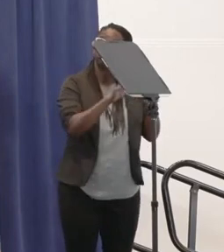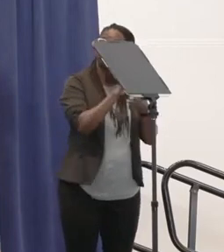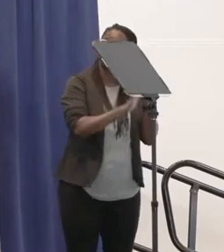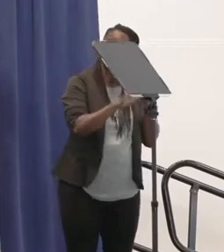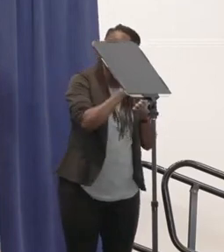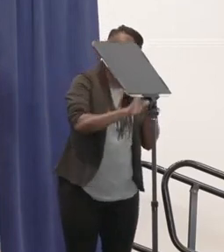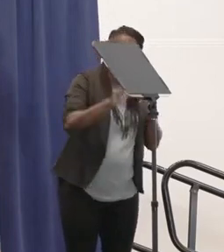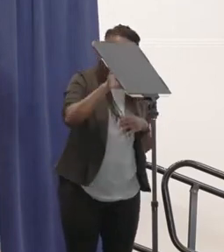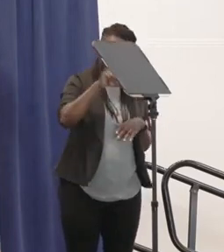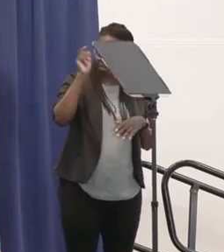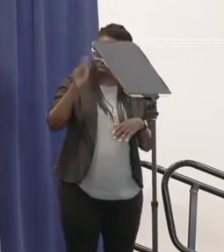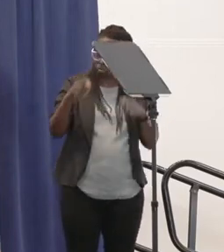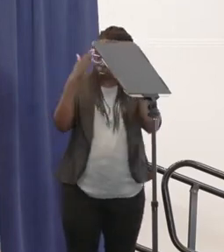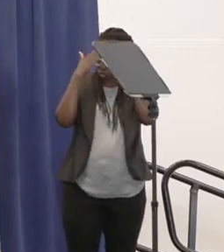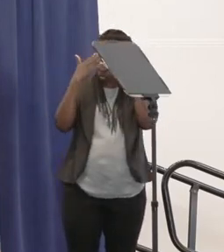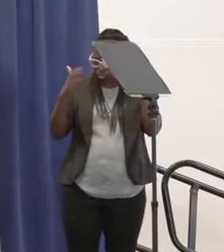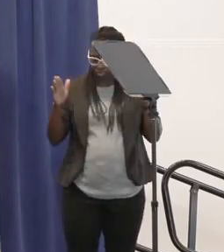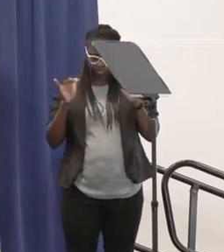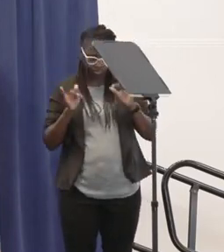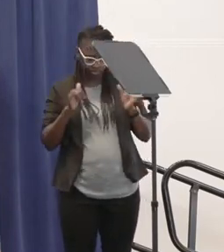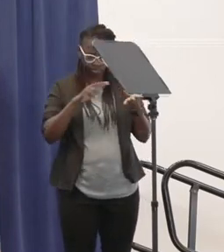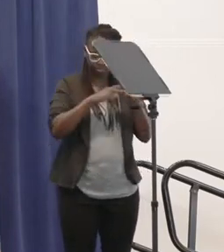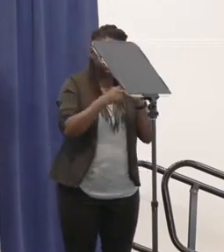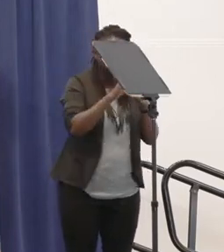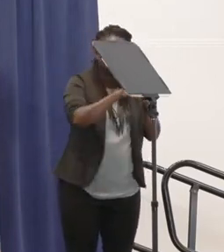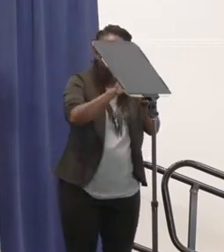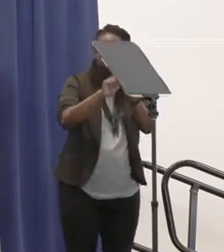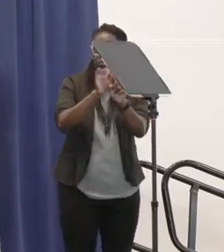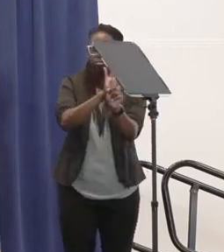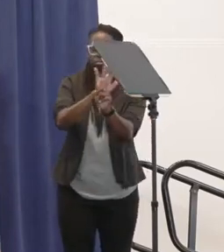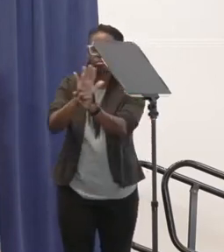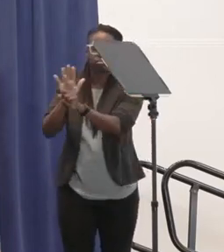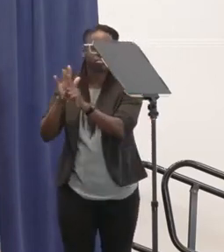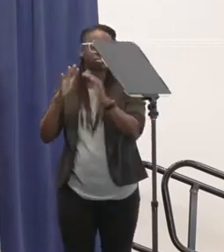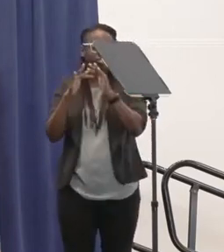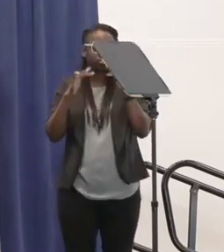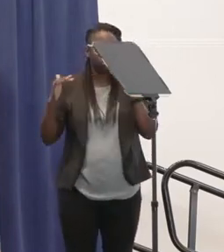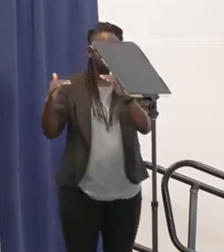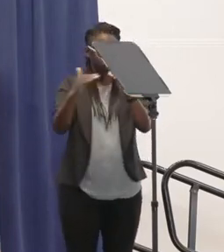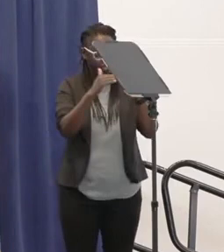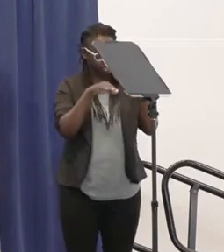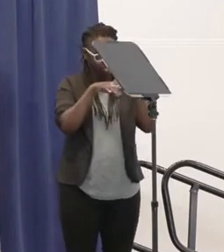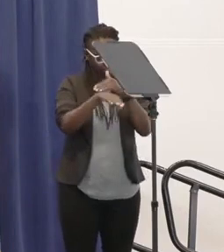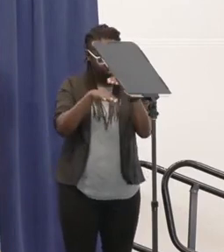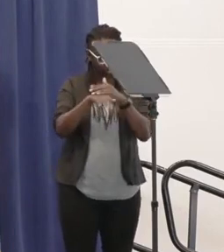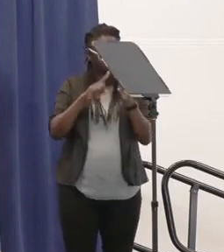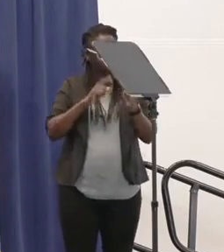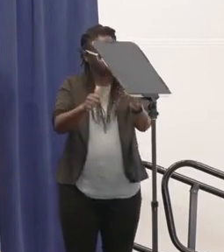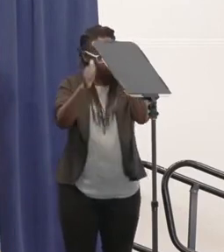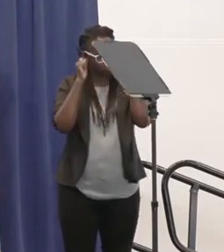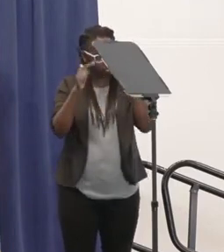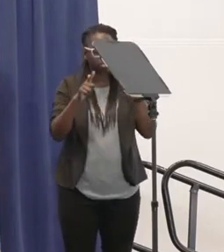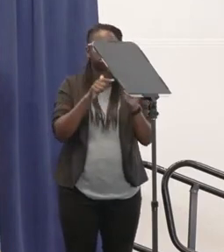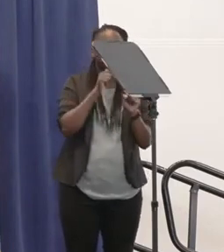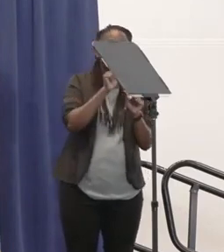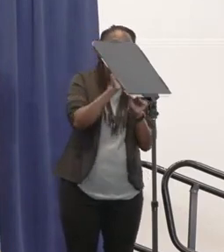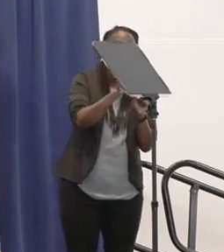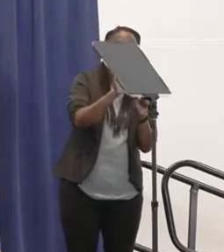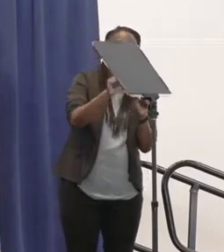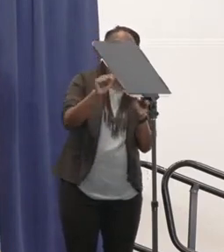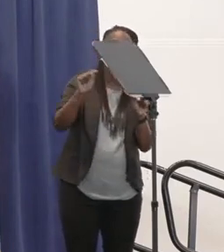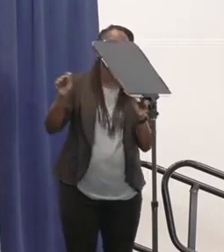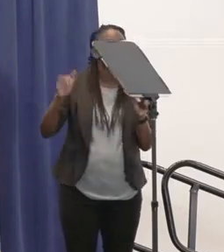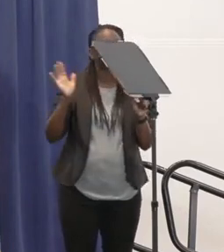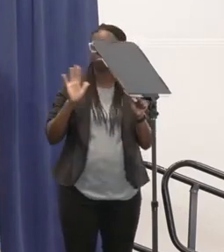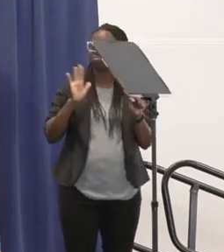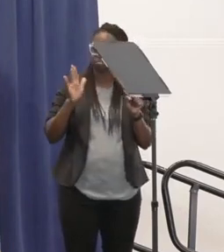we increase diversity, equity, and access. Everyone, not just our colleges and universities,